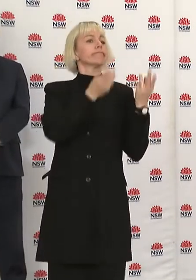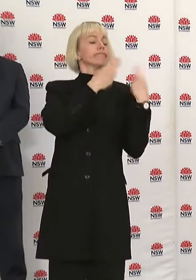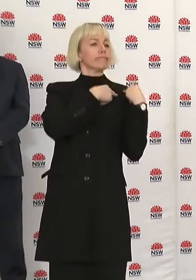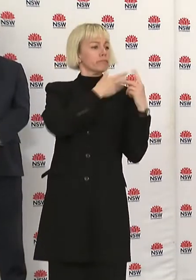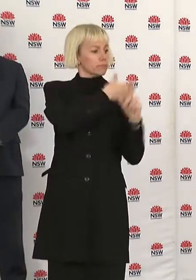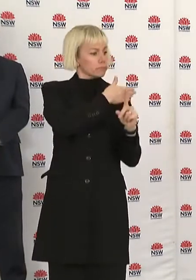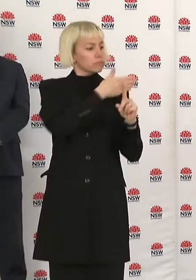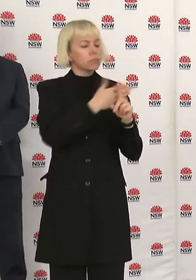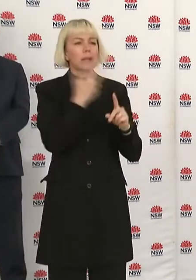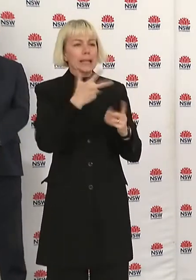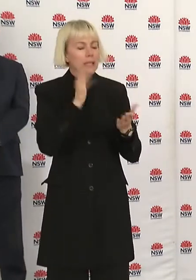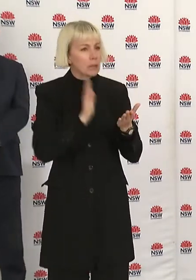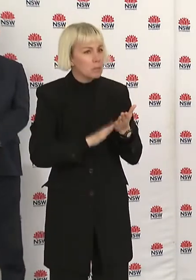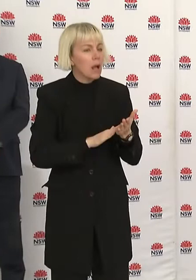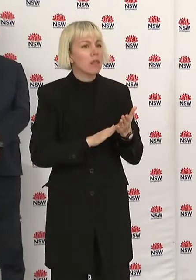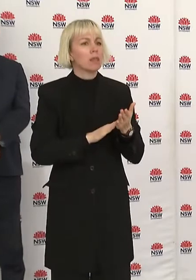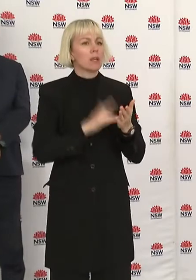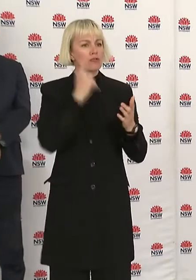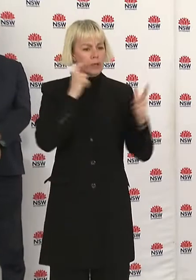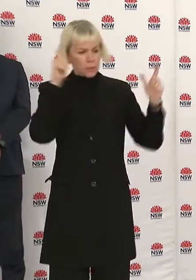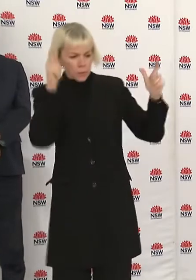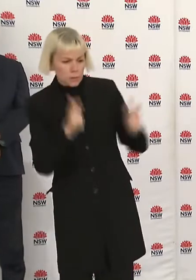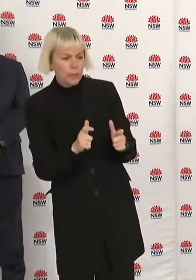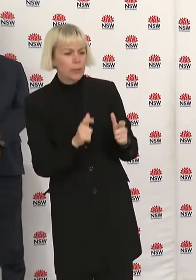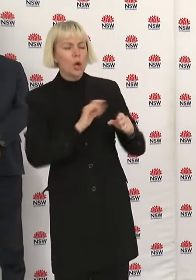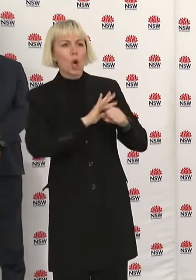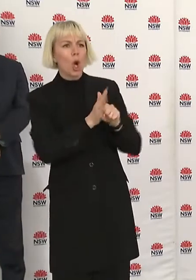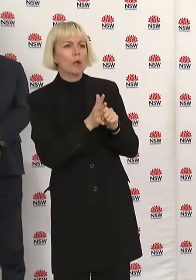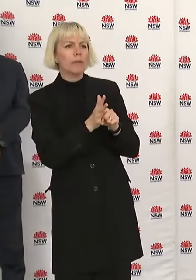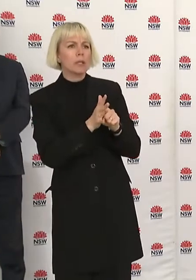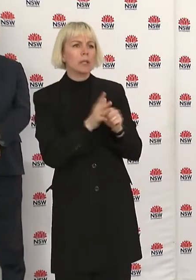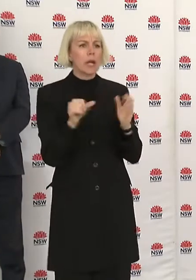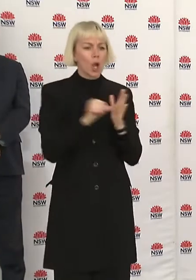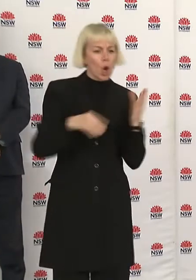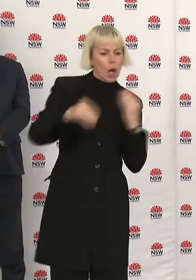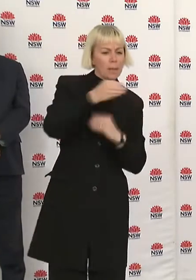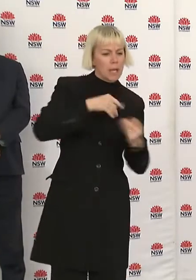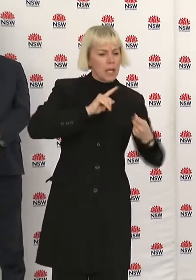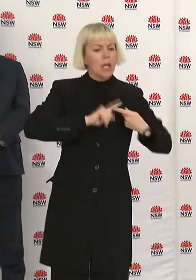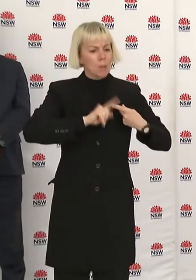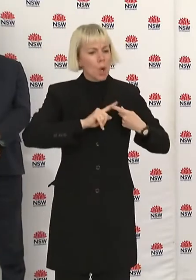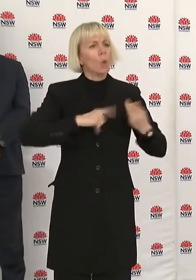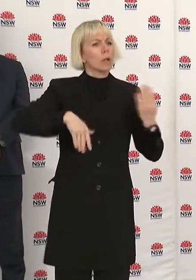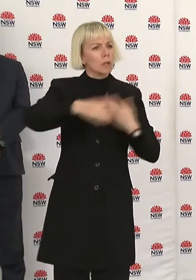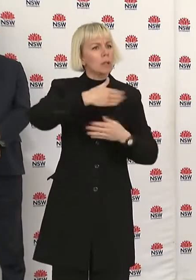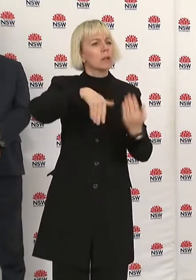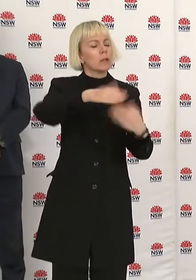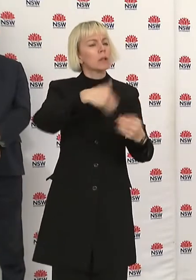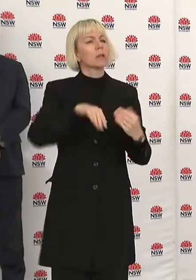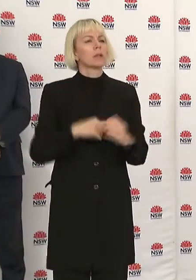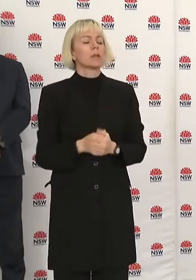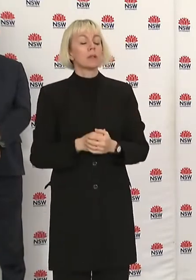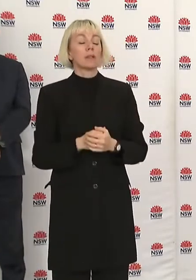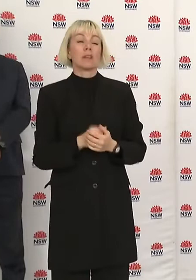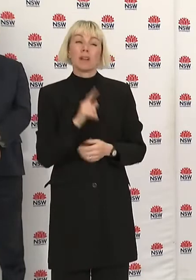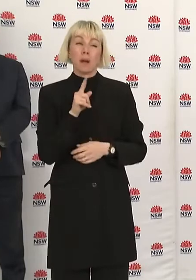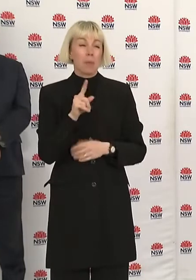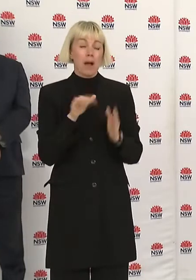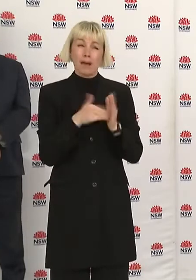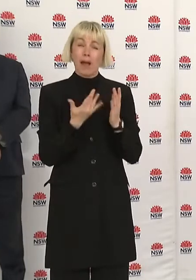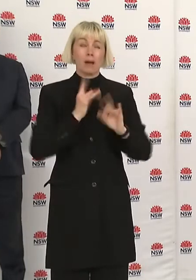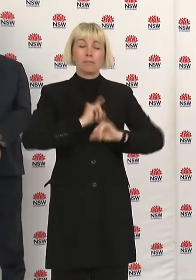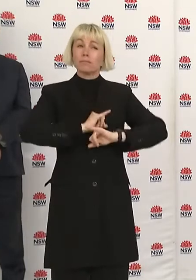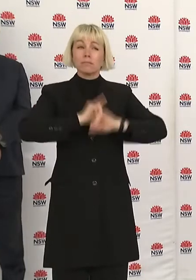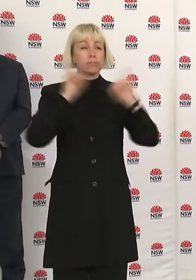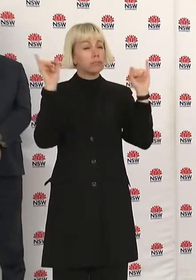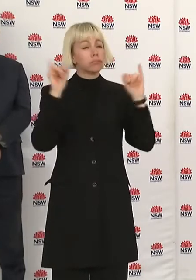economy going, and we want to continue to do that. But in order for us to have our citizens live freely and openly, as well as other